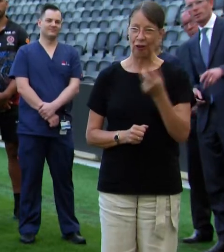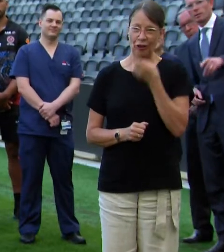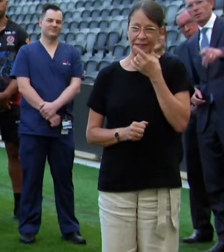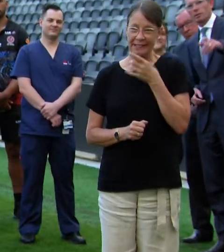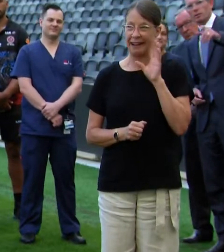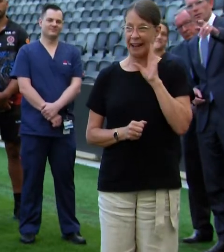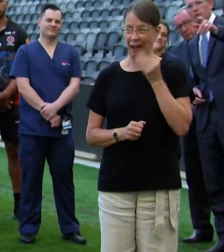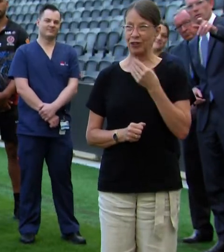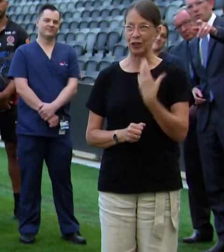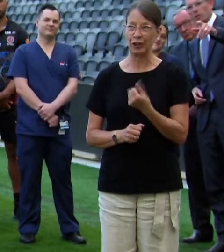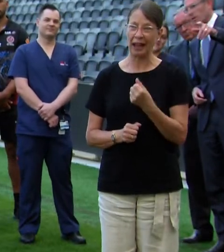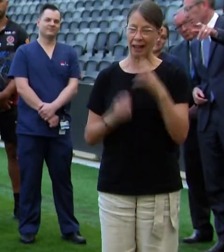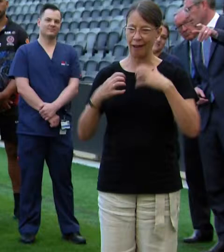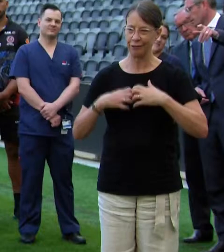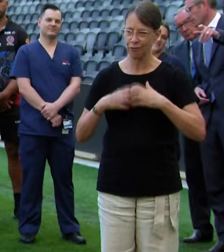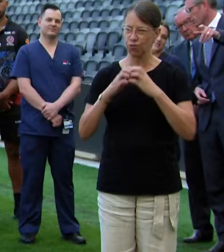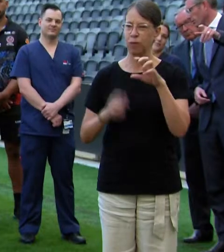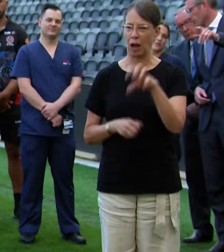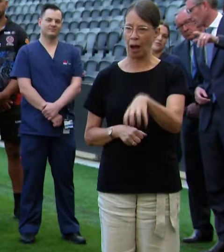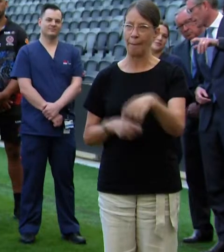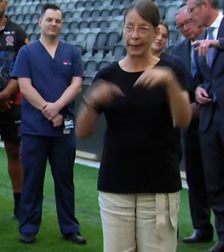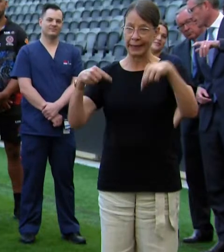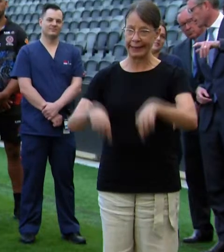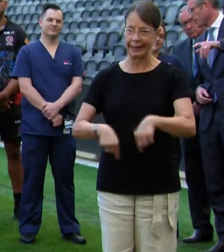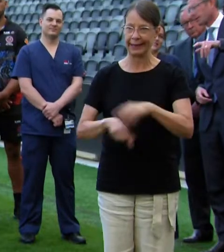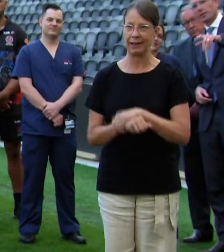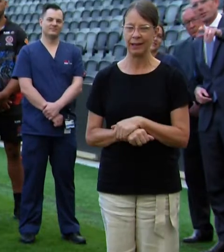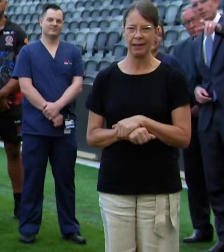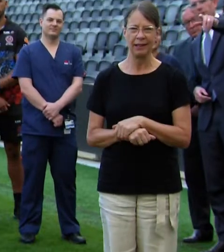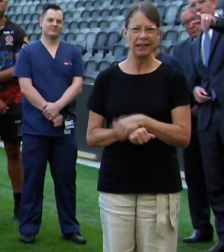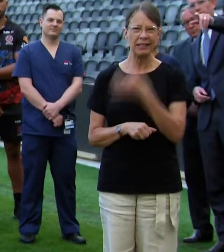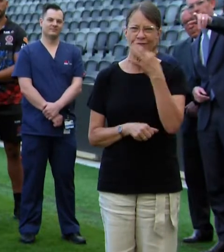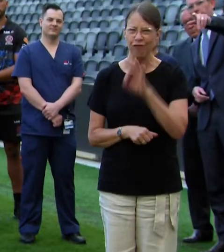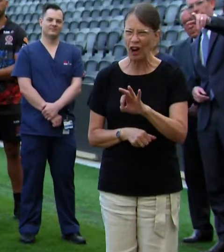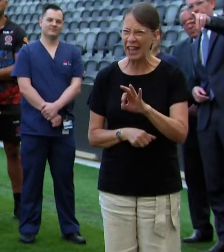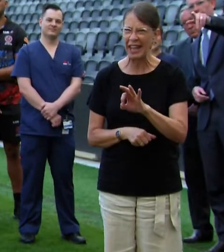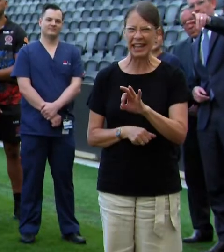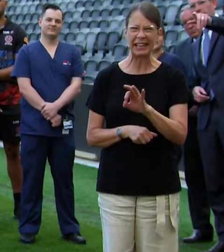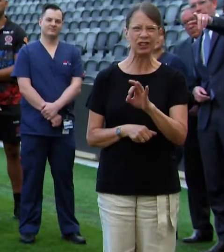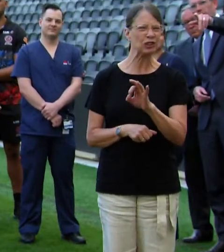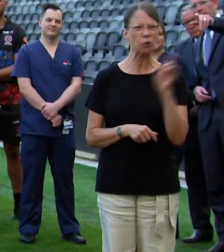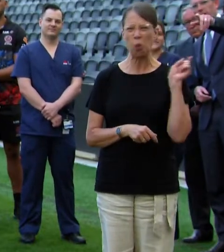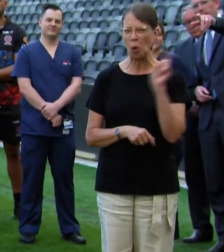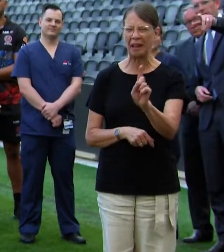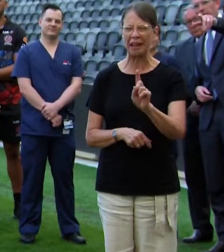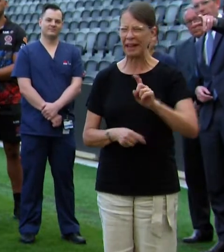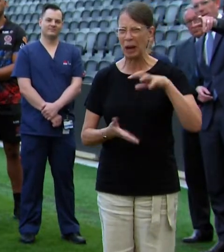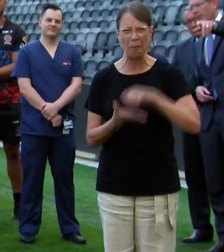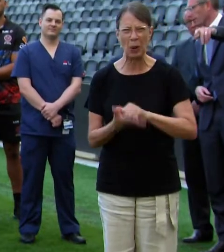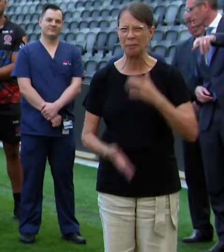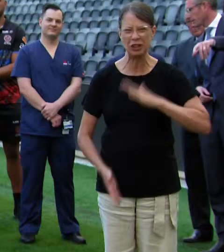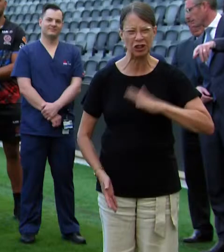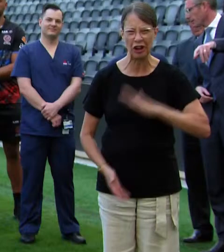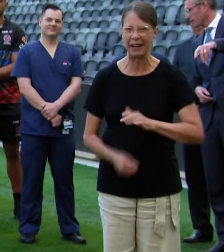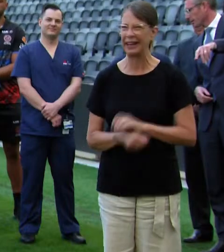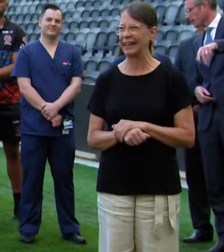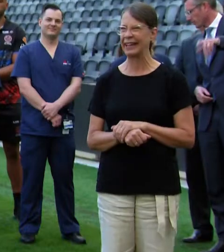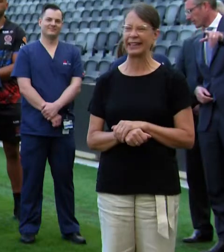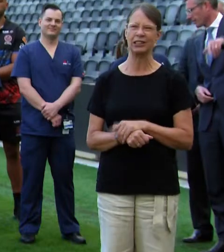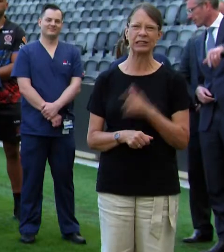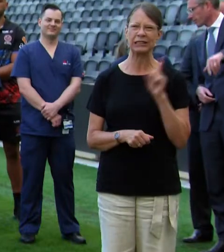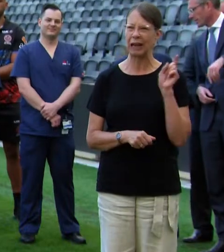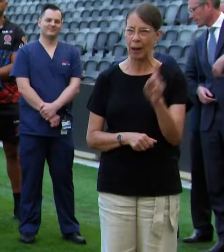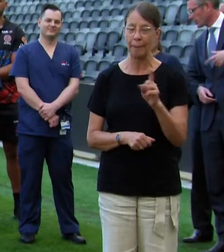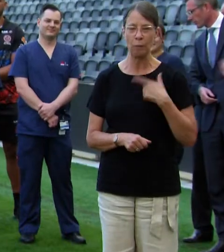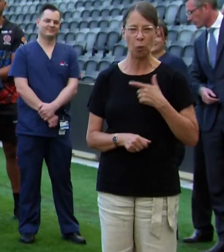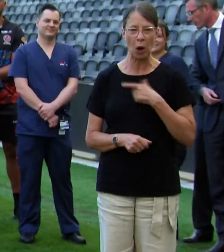free, it's walk-in. As Susan and Kerry have said, there is nothing more important than protecting yourself, your loved ones, your families and your community,